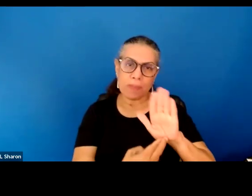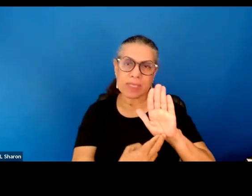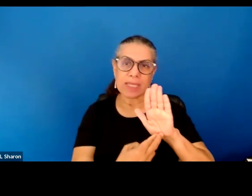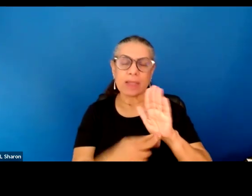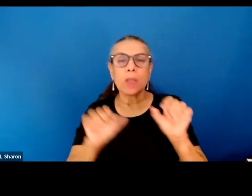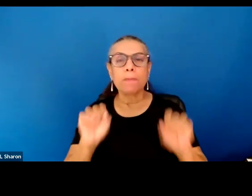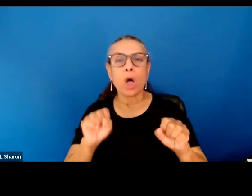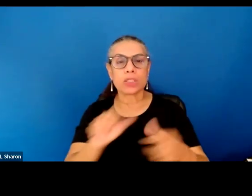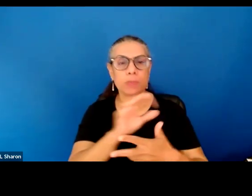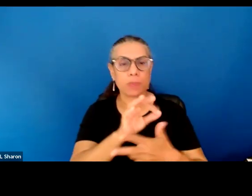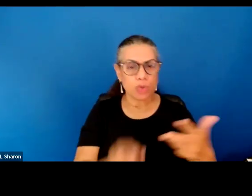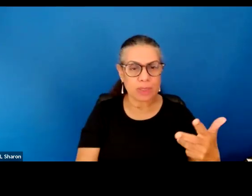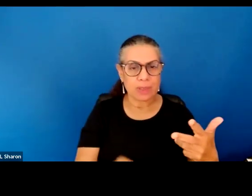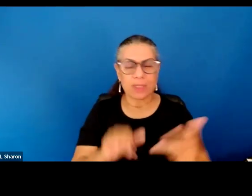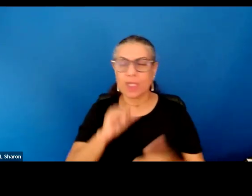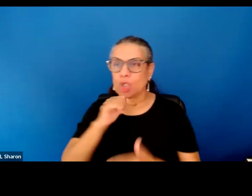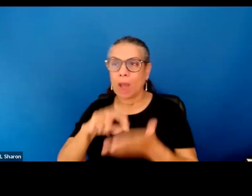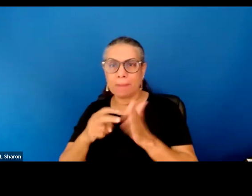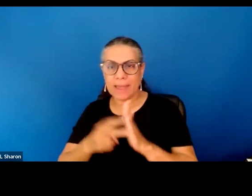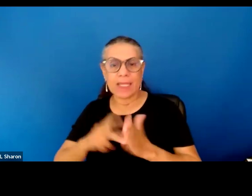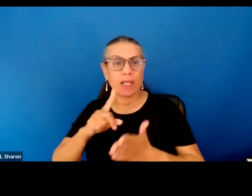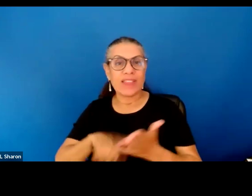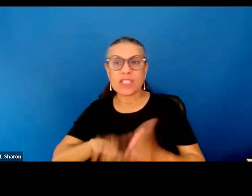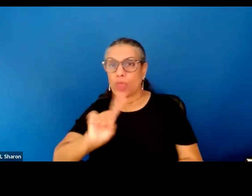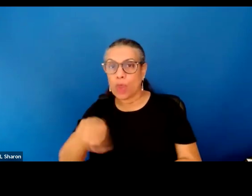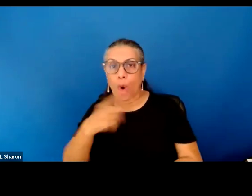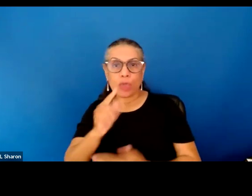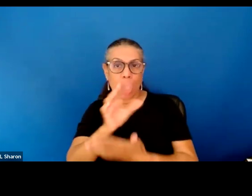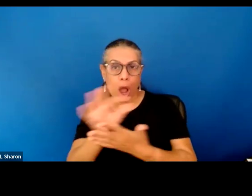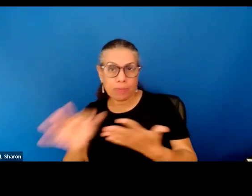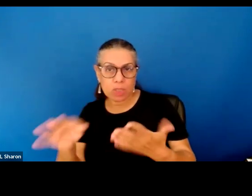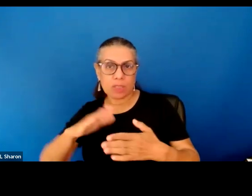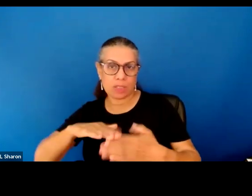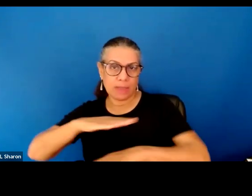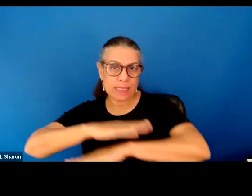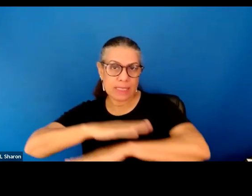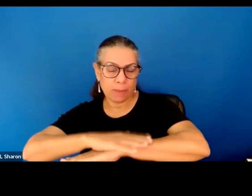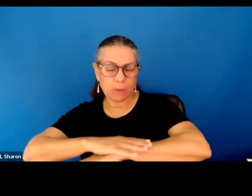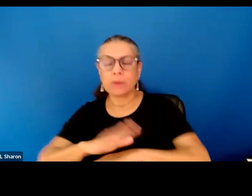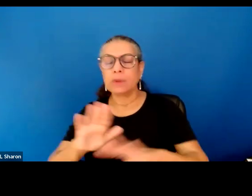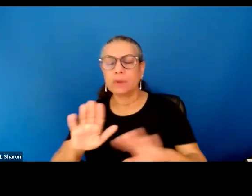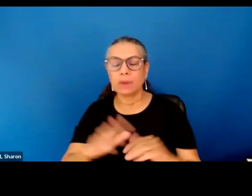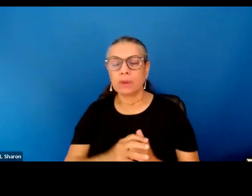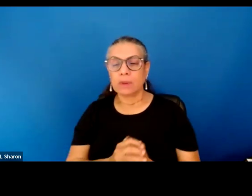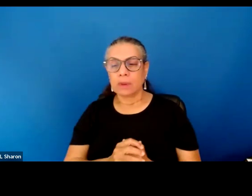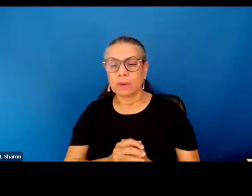be made, not these are the three choices on the table. I think the thought was because of